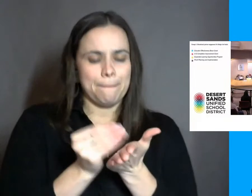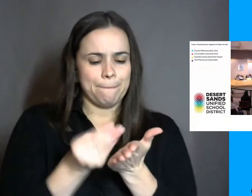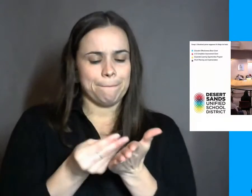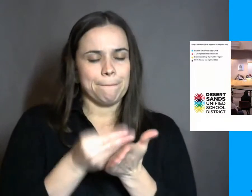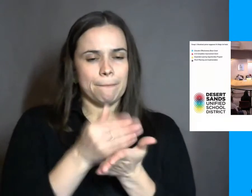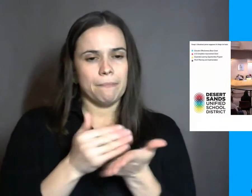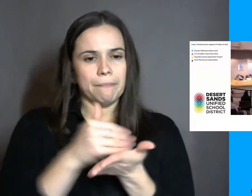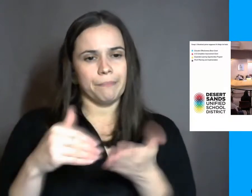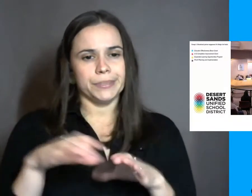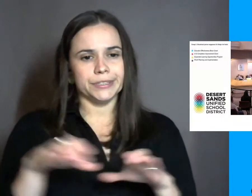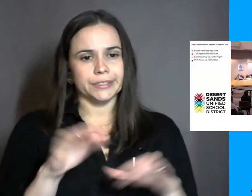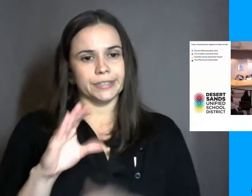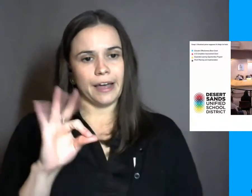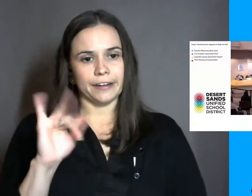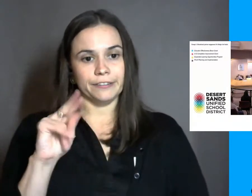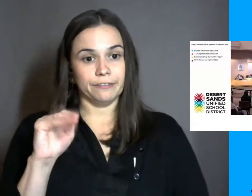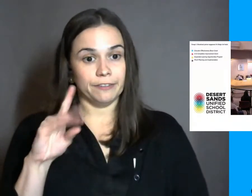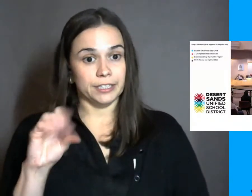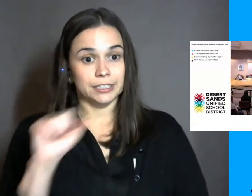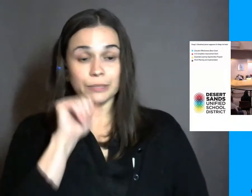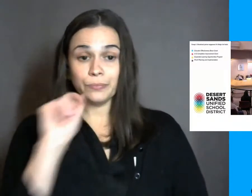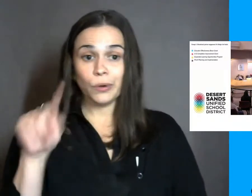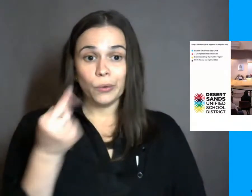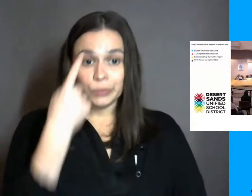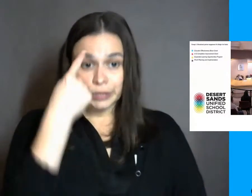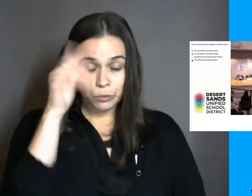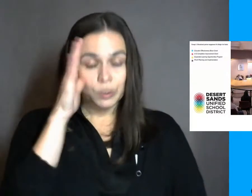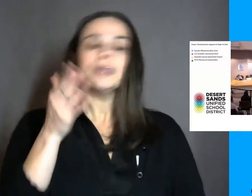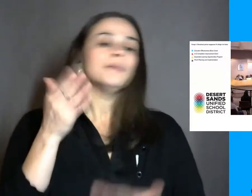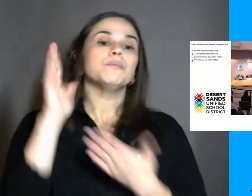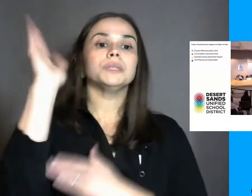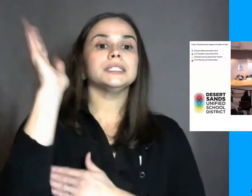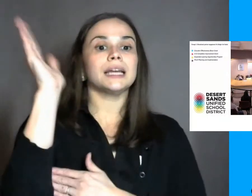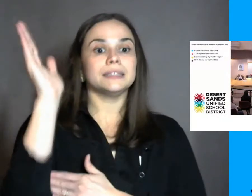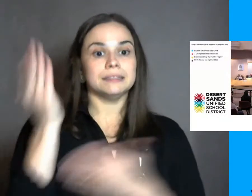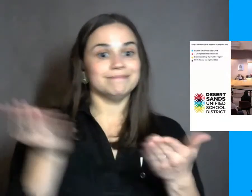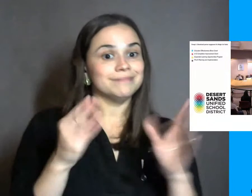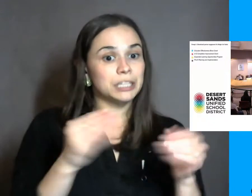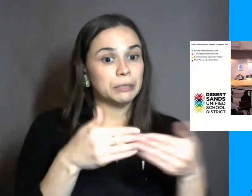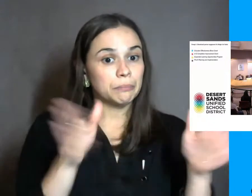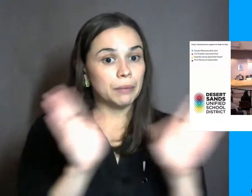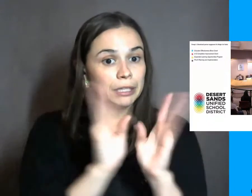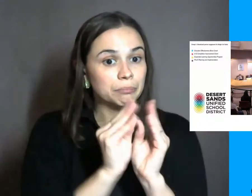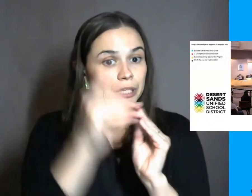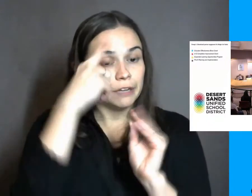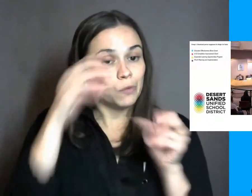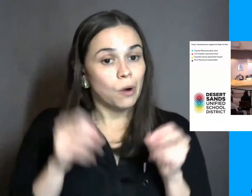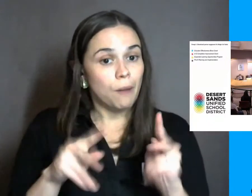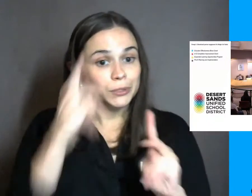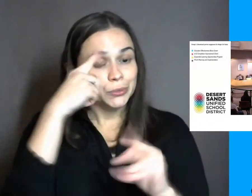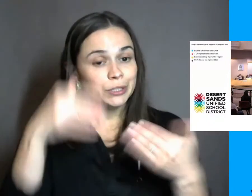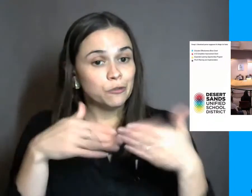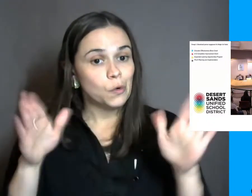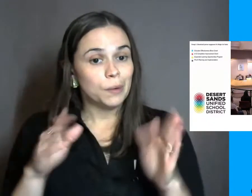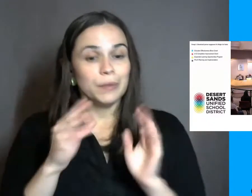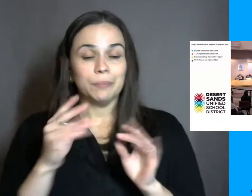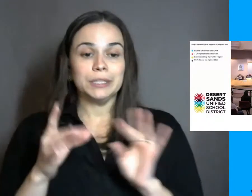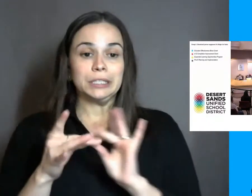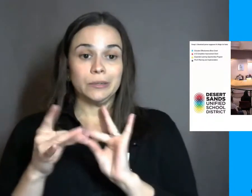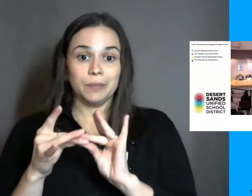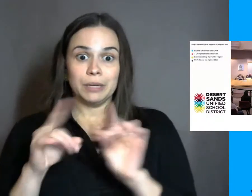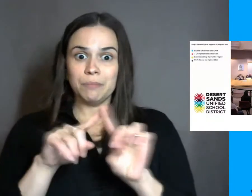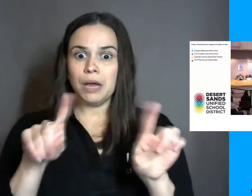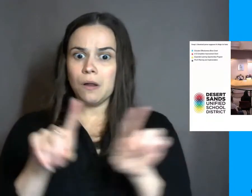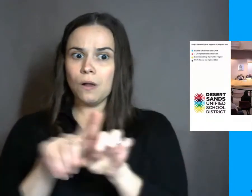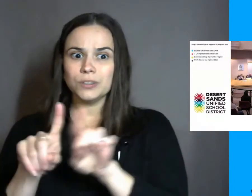these funds presented or will be presented at public meetings with the opportunity for public comment, but various collaboration